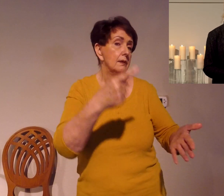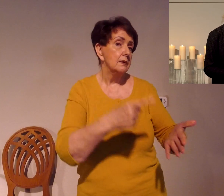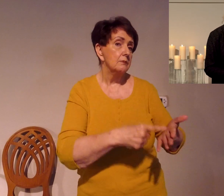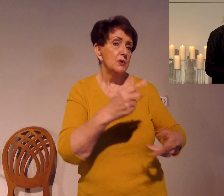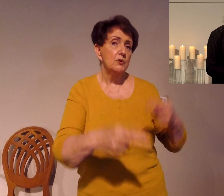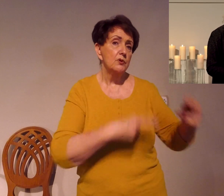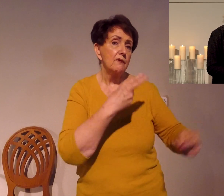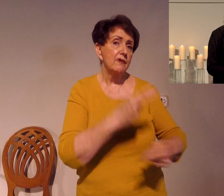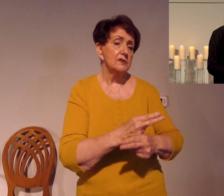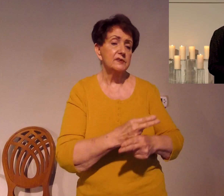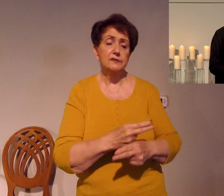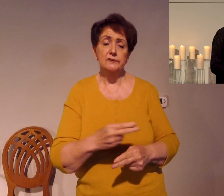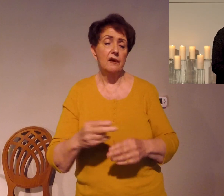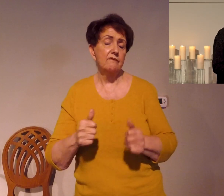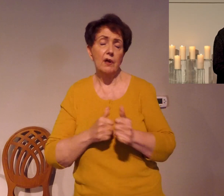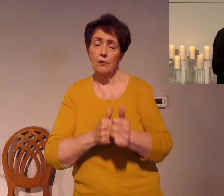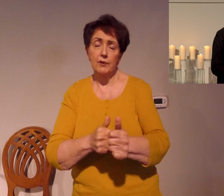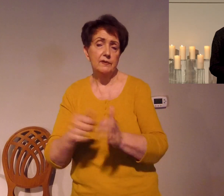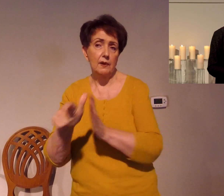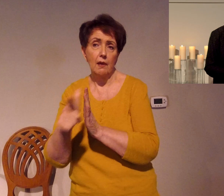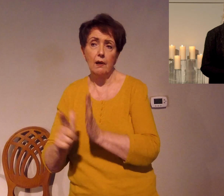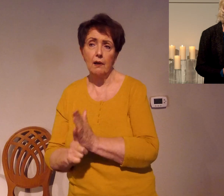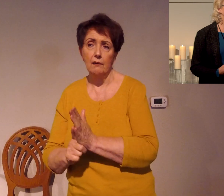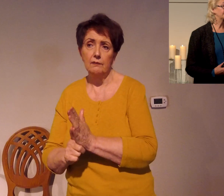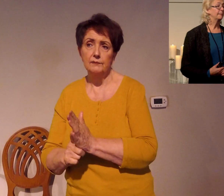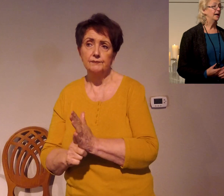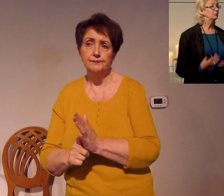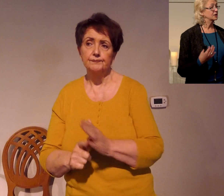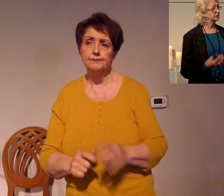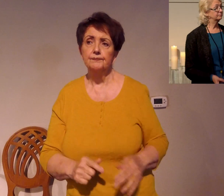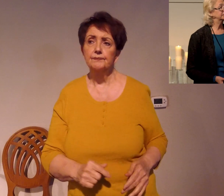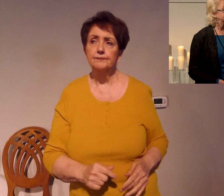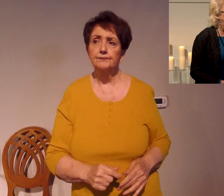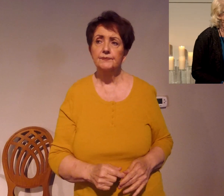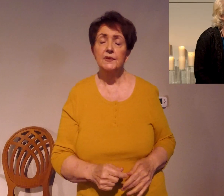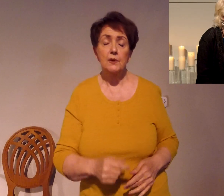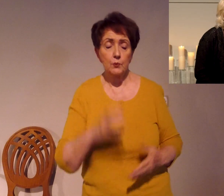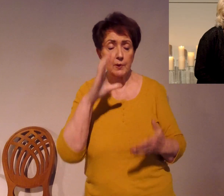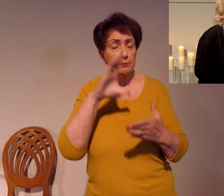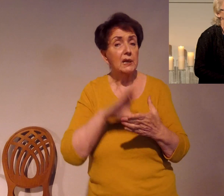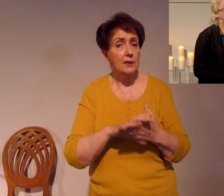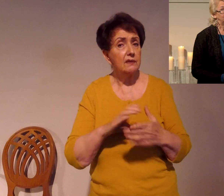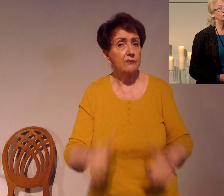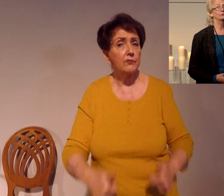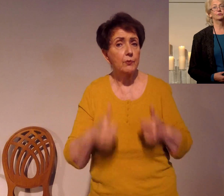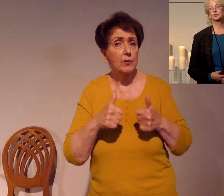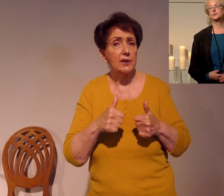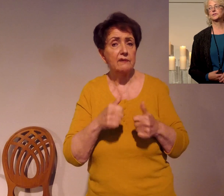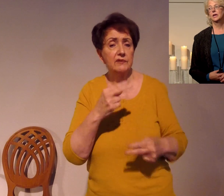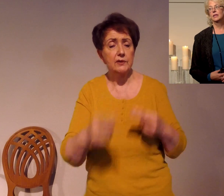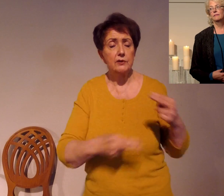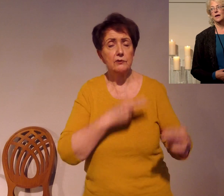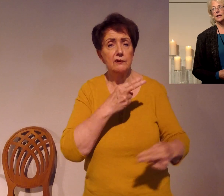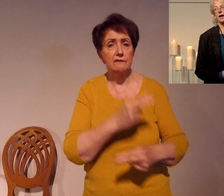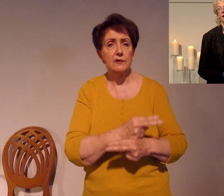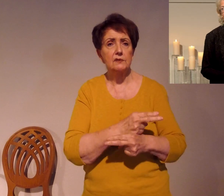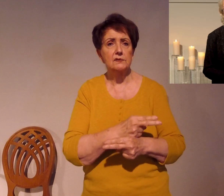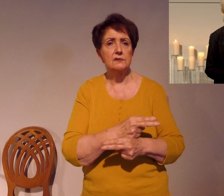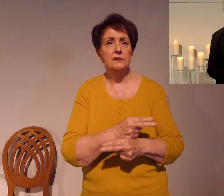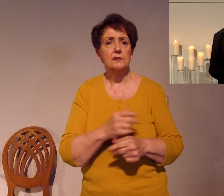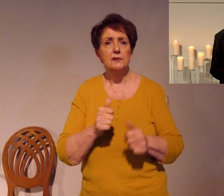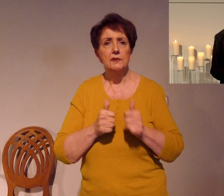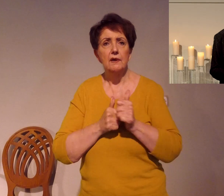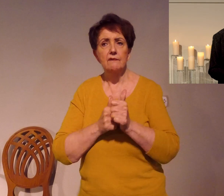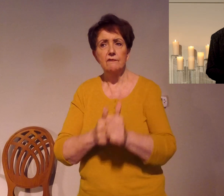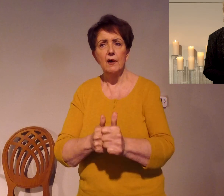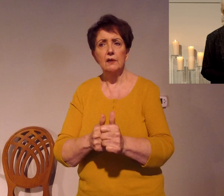the law of cause and effect, under the law of creation. And we actually believe that we live in a universe that